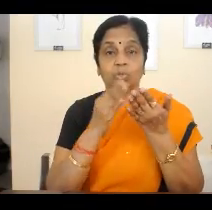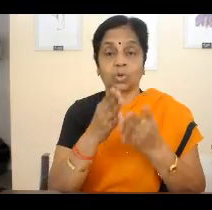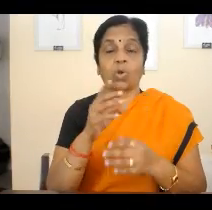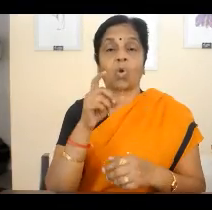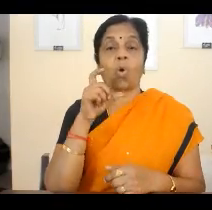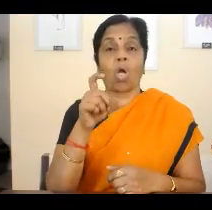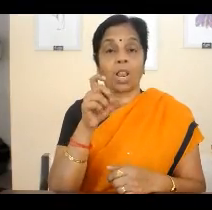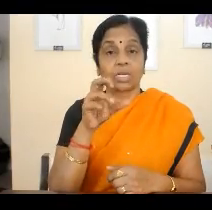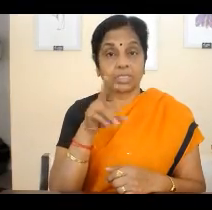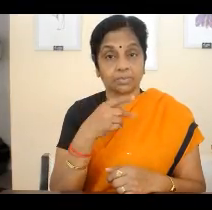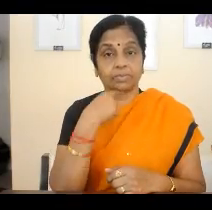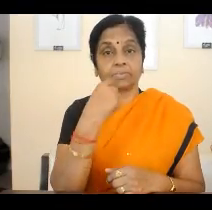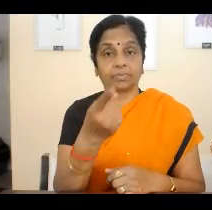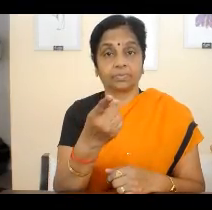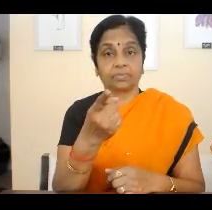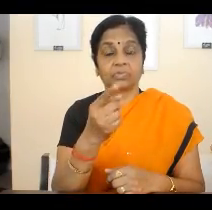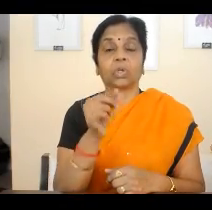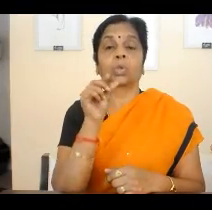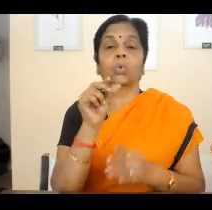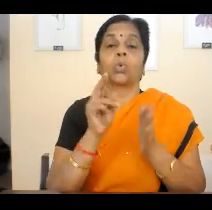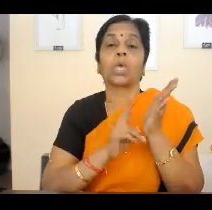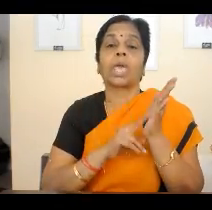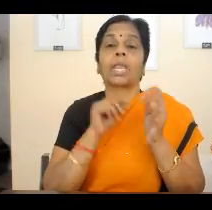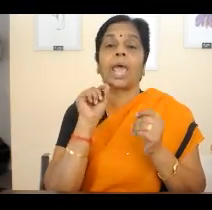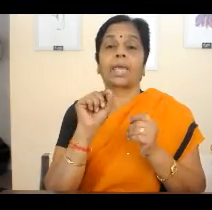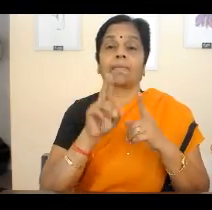colleges, and universities.